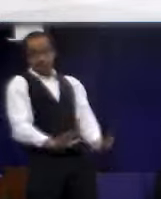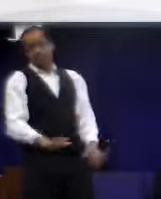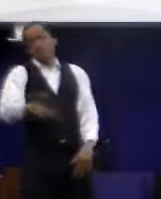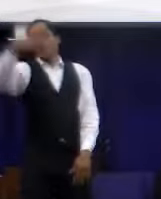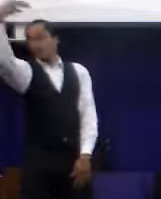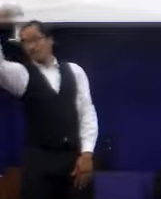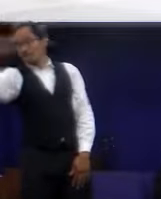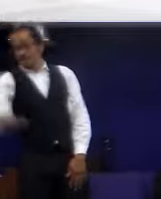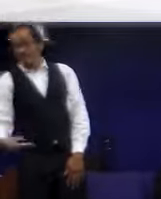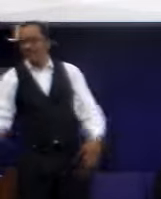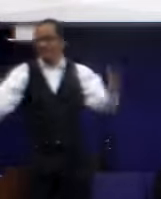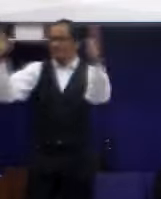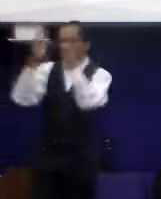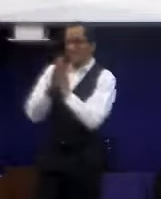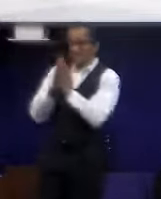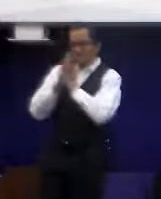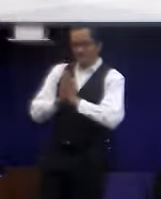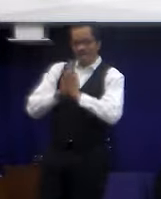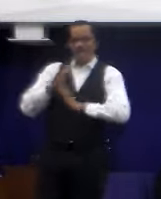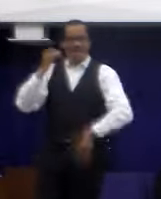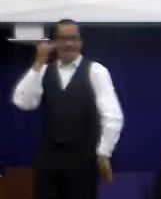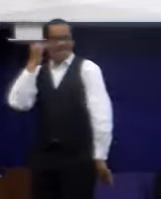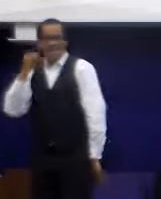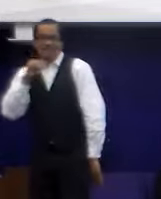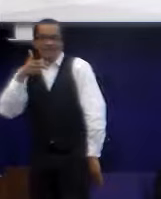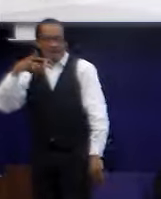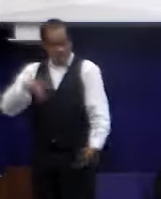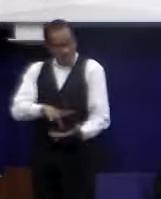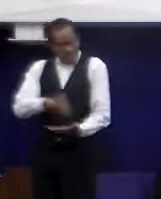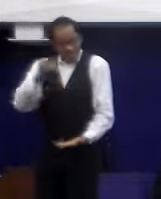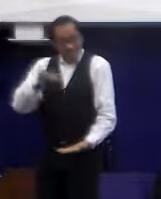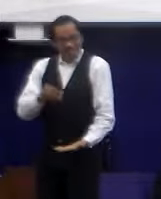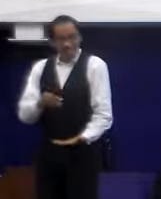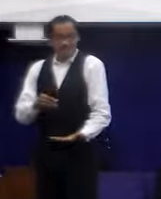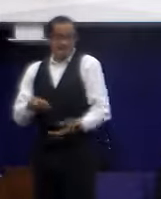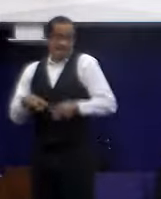prayer. If you're not learning anything, when the devil gives you the test, you ain't gonna pass it. Wow.